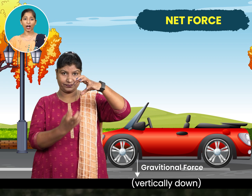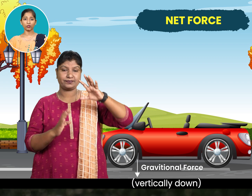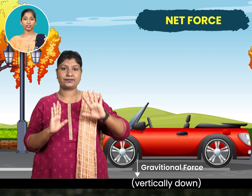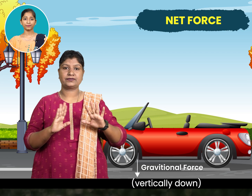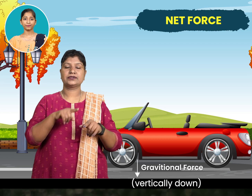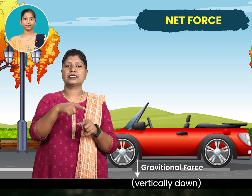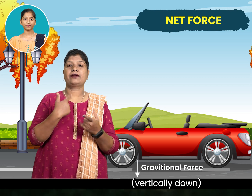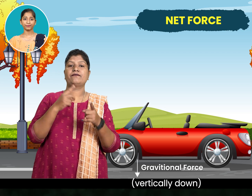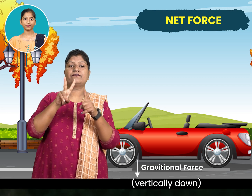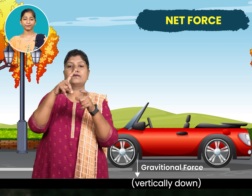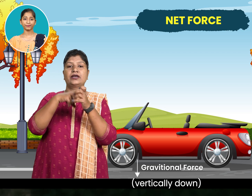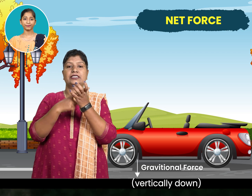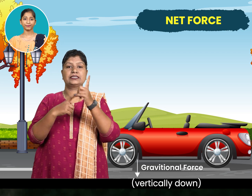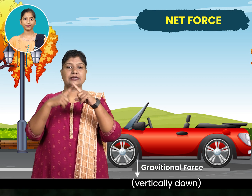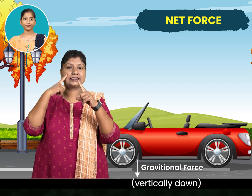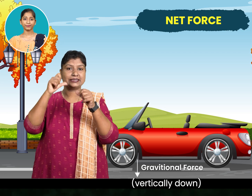vertically down,